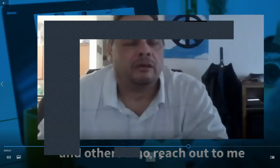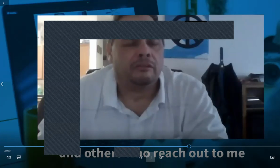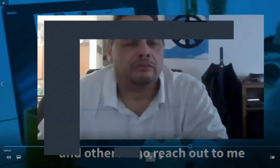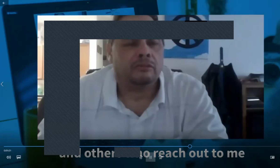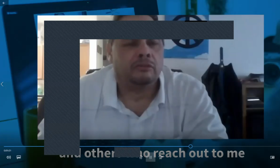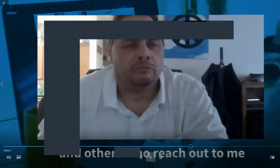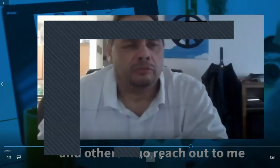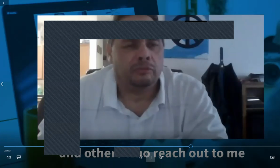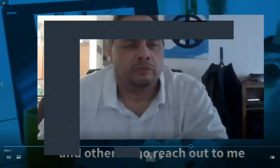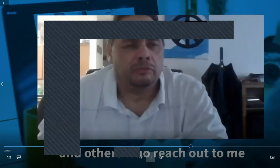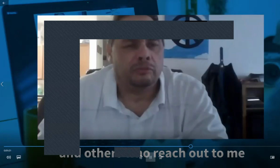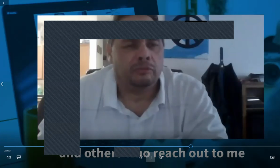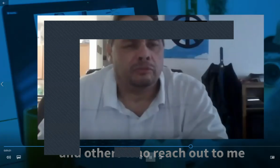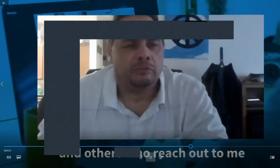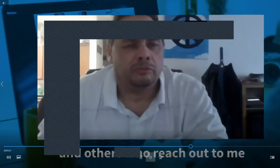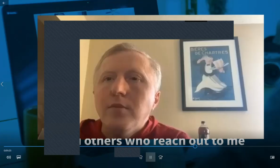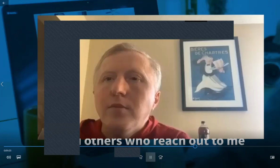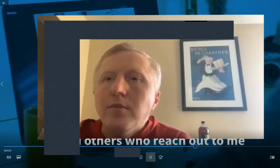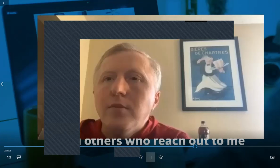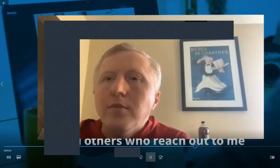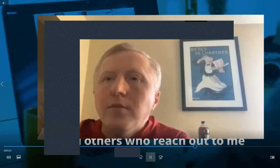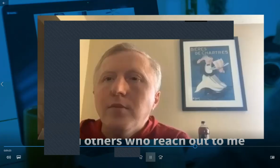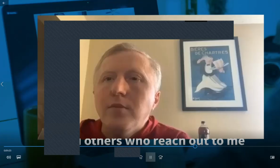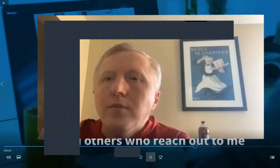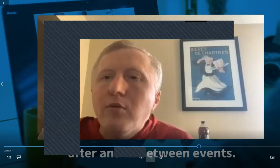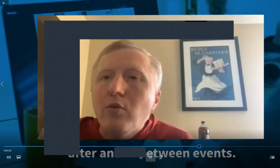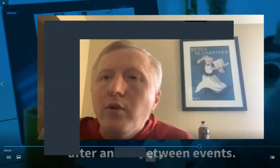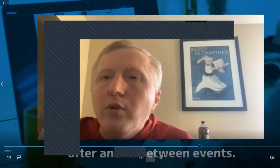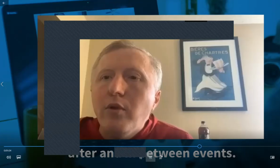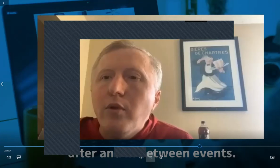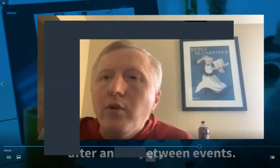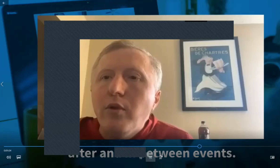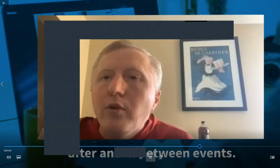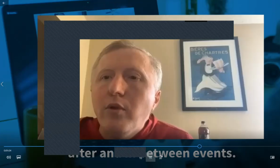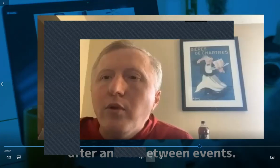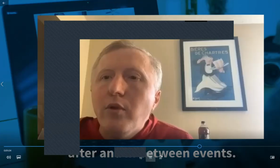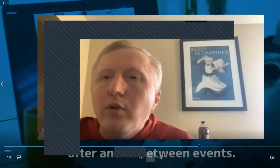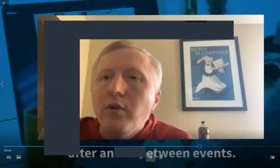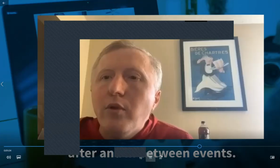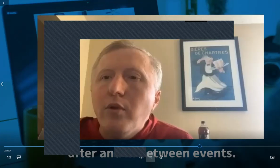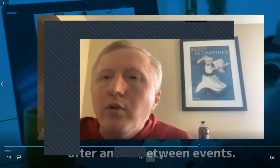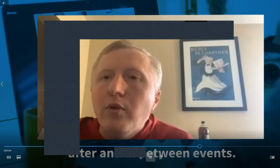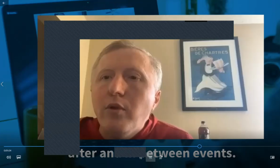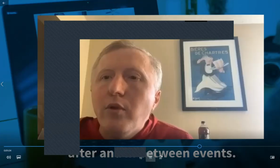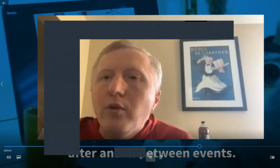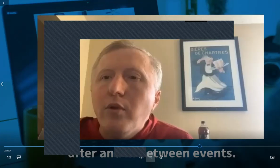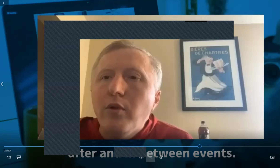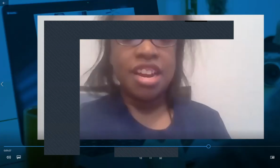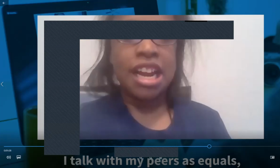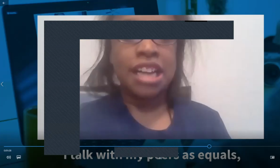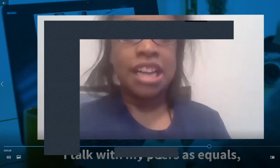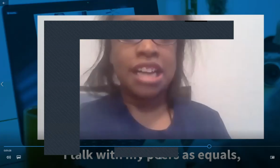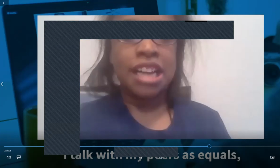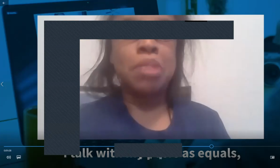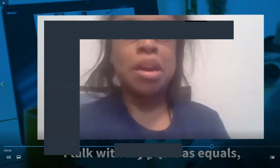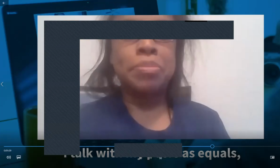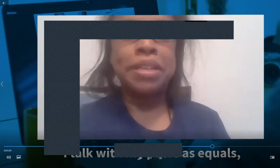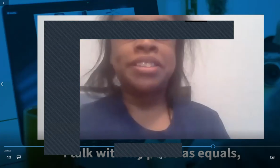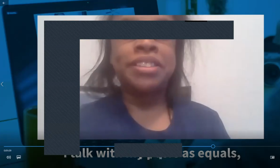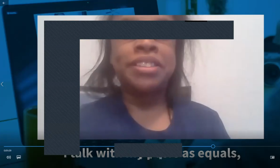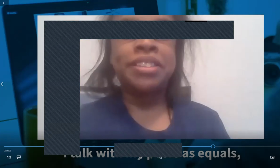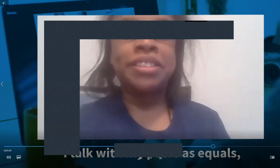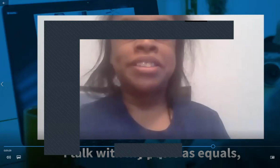and others who reach out to me after and between events. I am relatable. I talk to